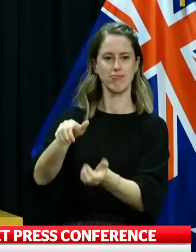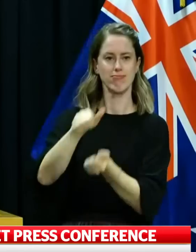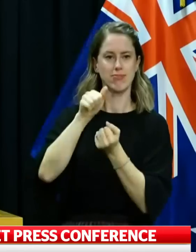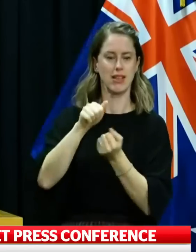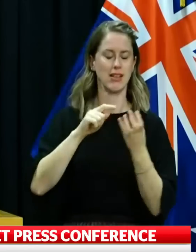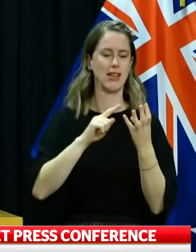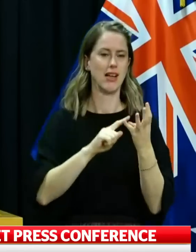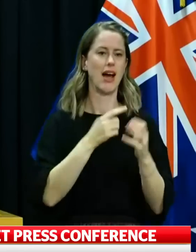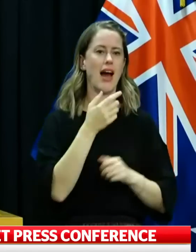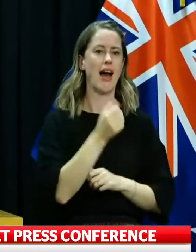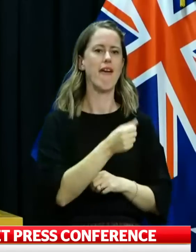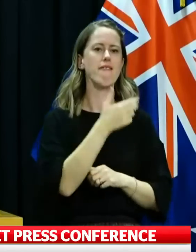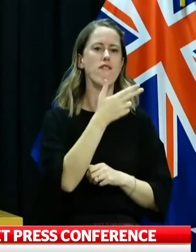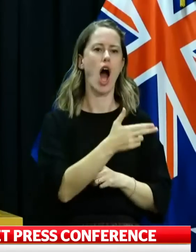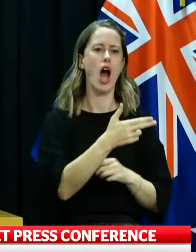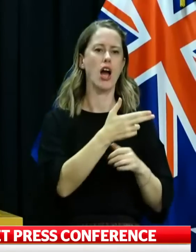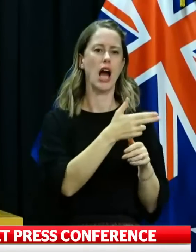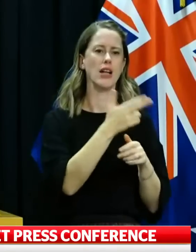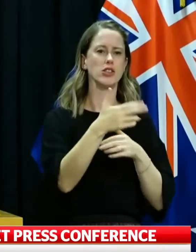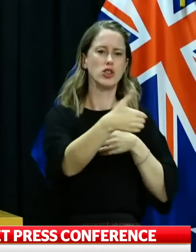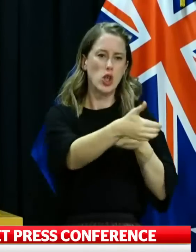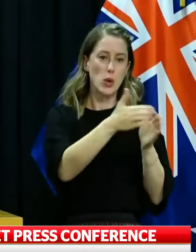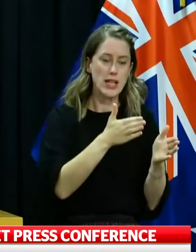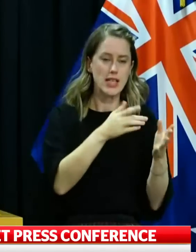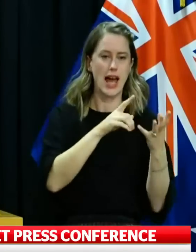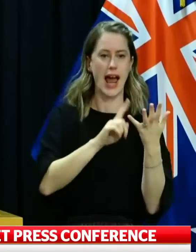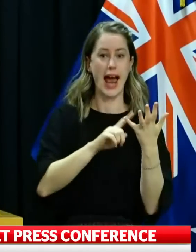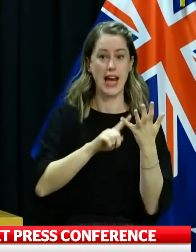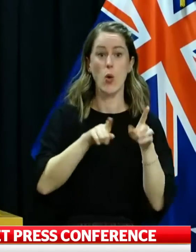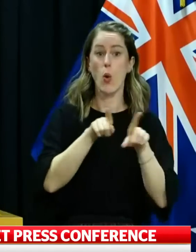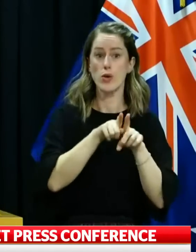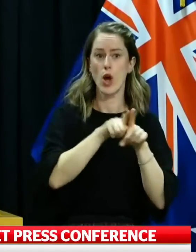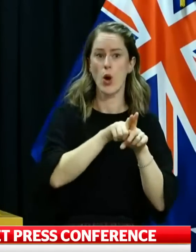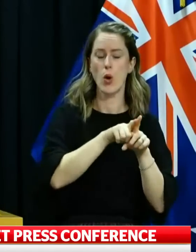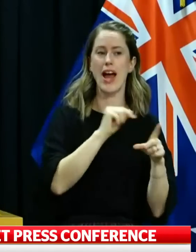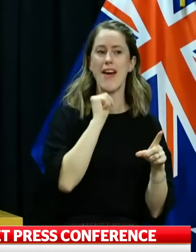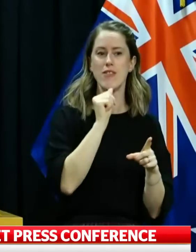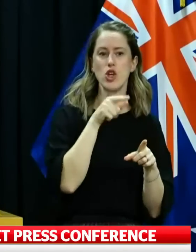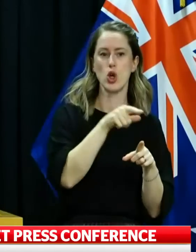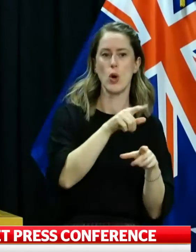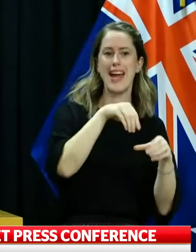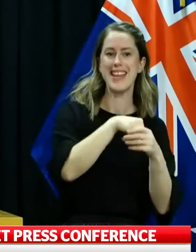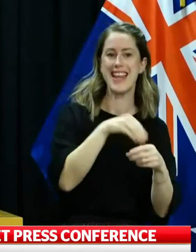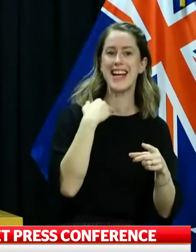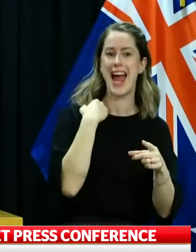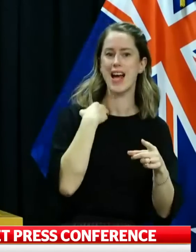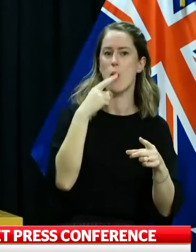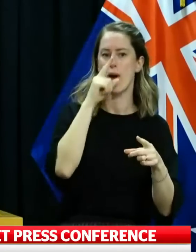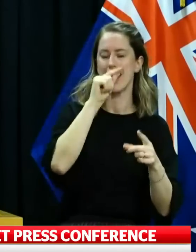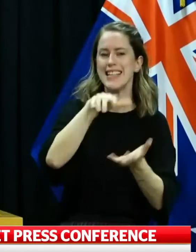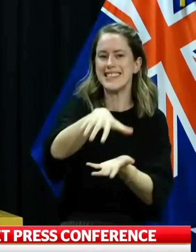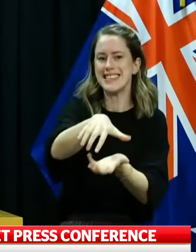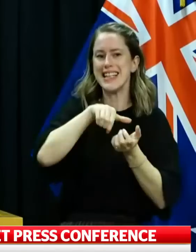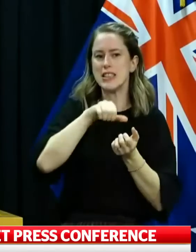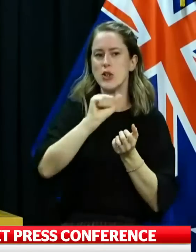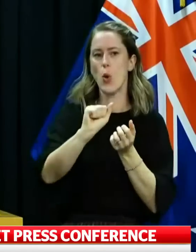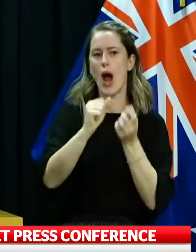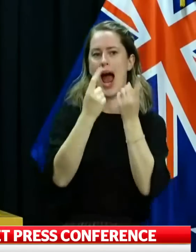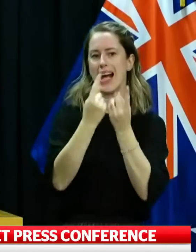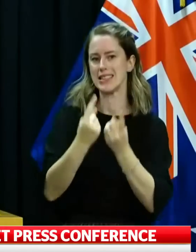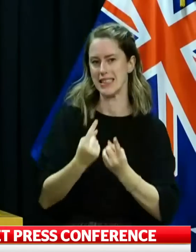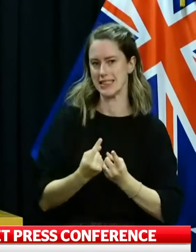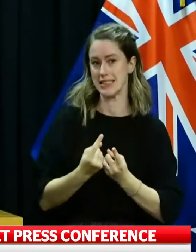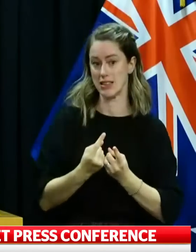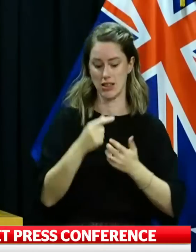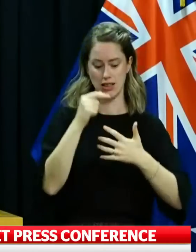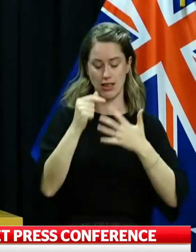and we're working on extra measures around the seizure of assets for organised crime. If the opposition have other options that